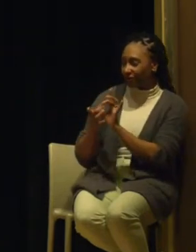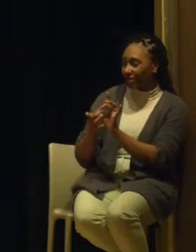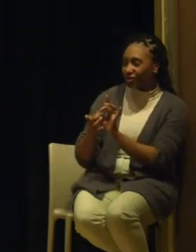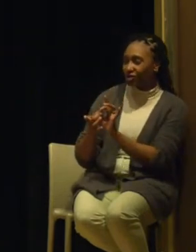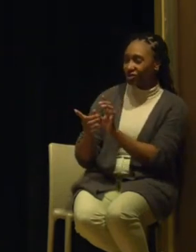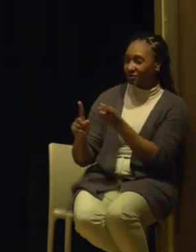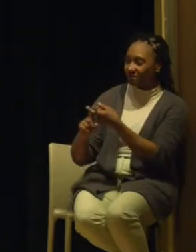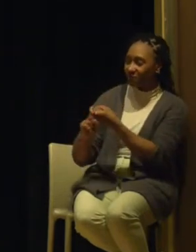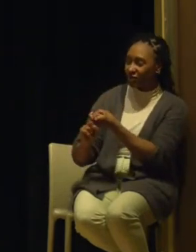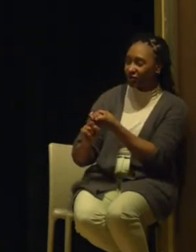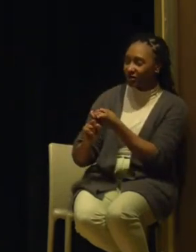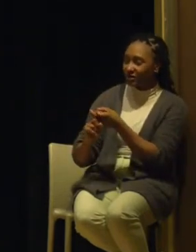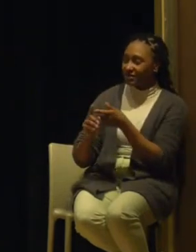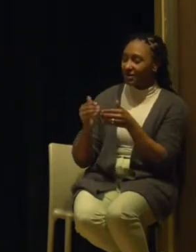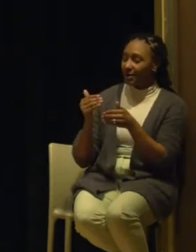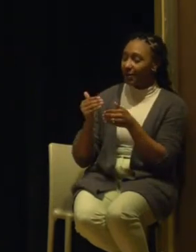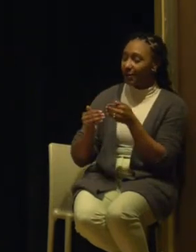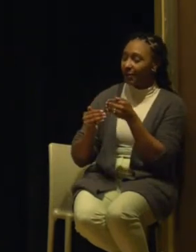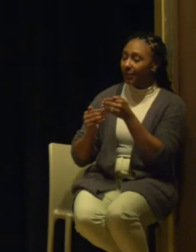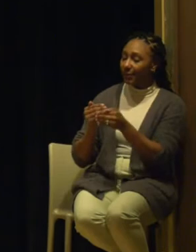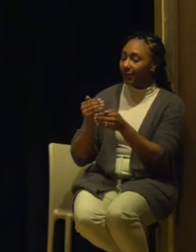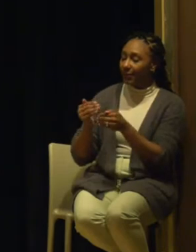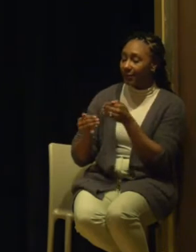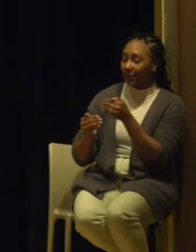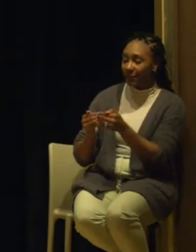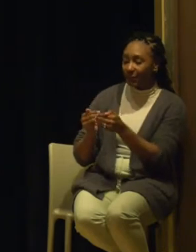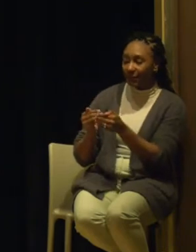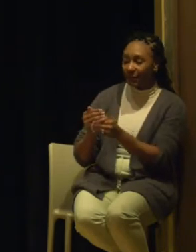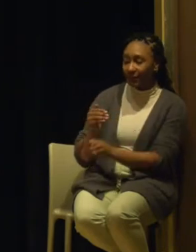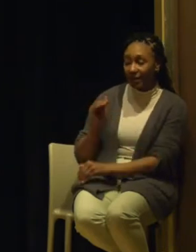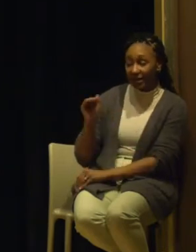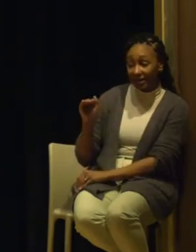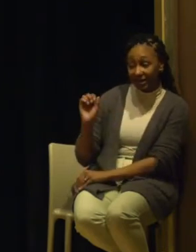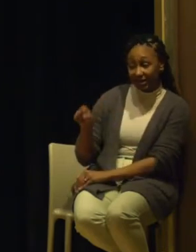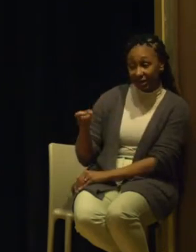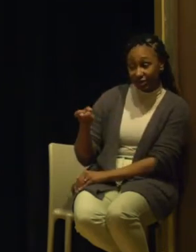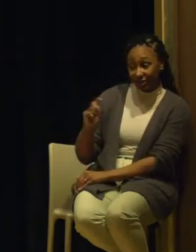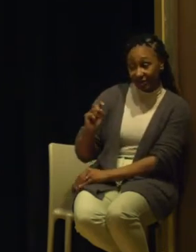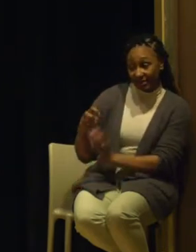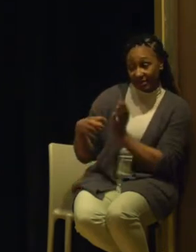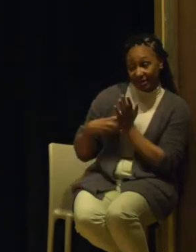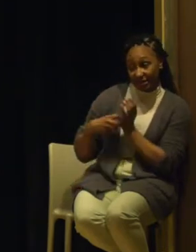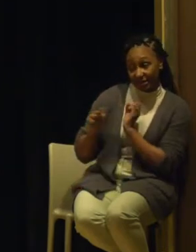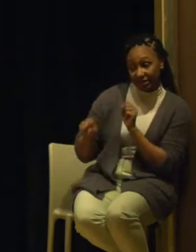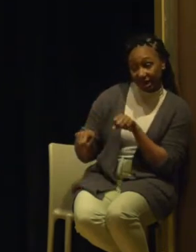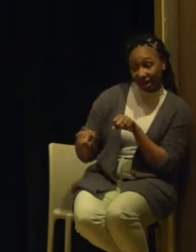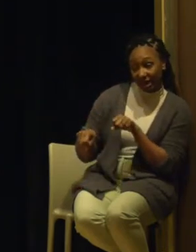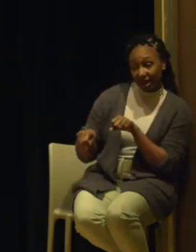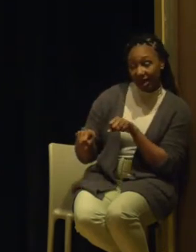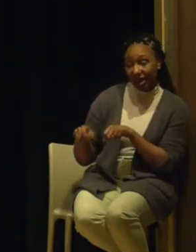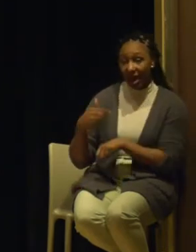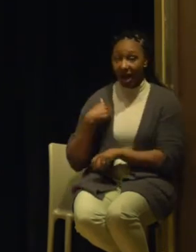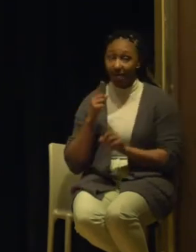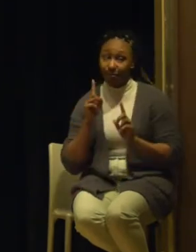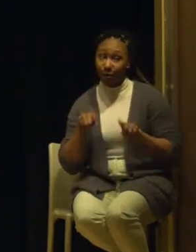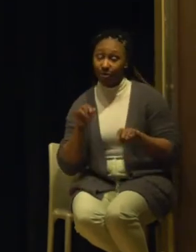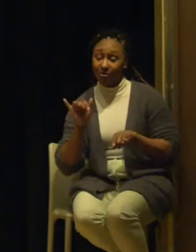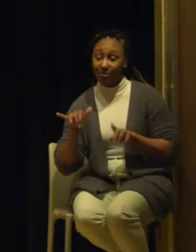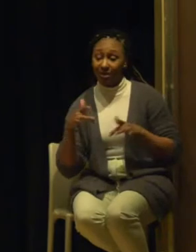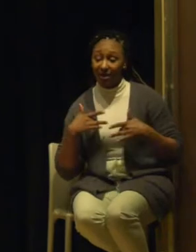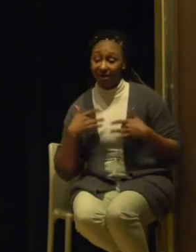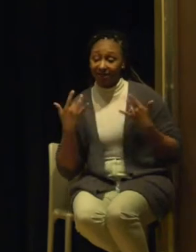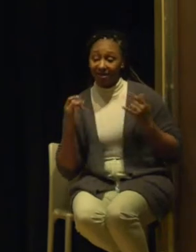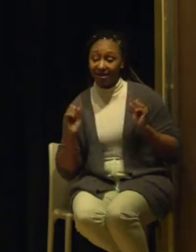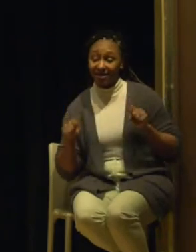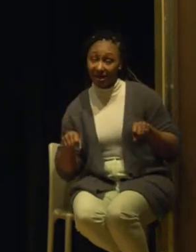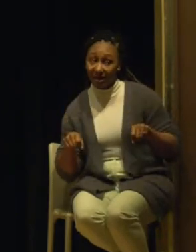natural progression of just like, Debbie, give me those tickets. Right. To, you know, oh, I'm going to this event. And you know it full well,